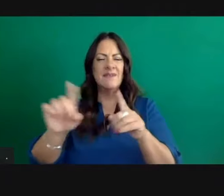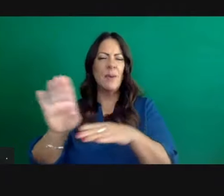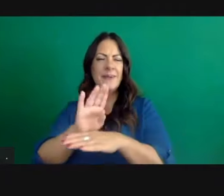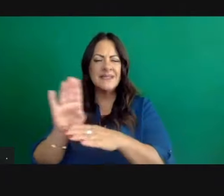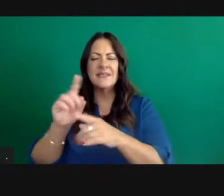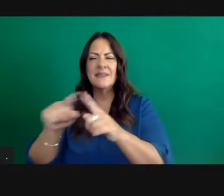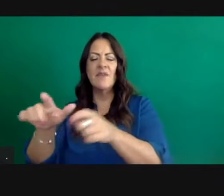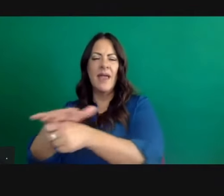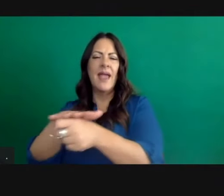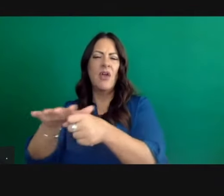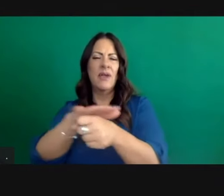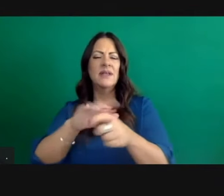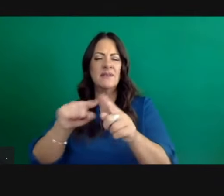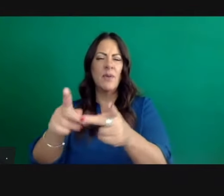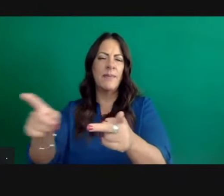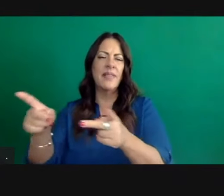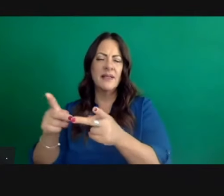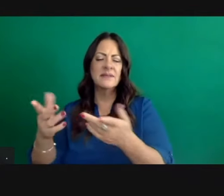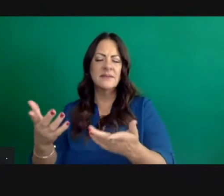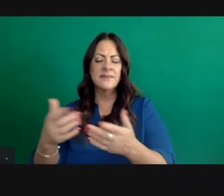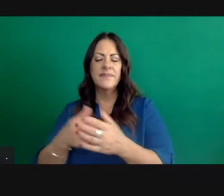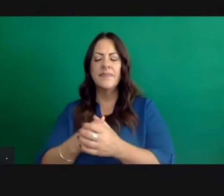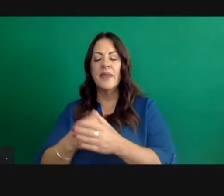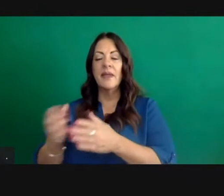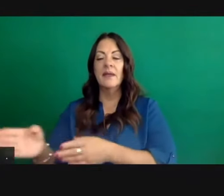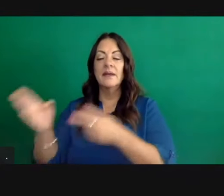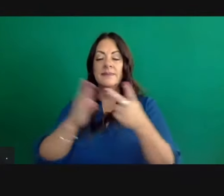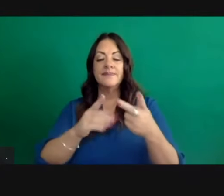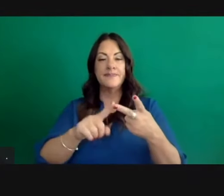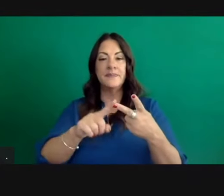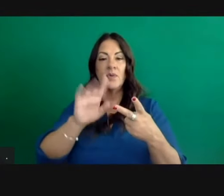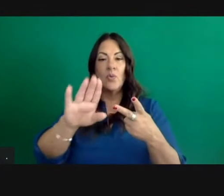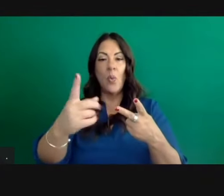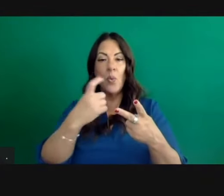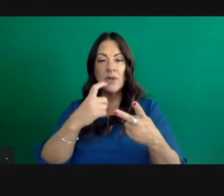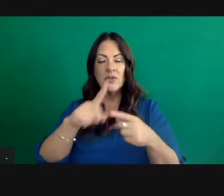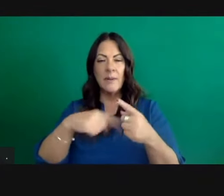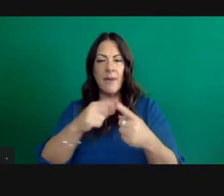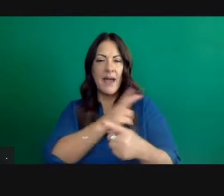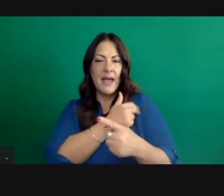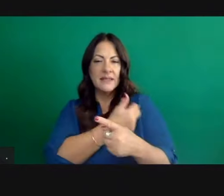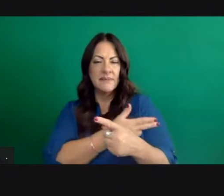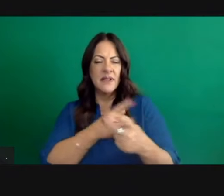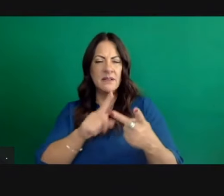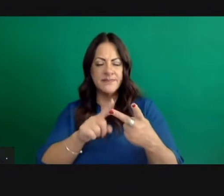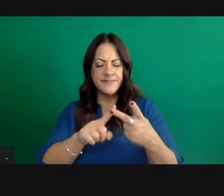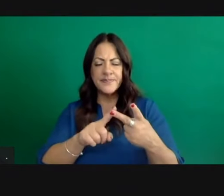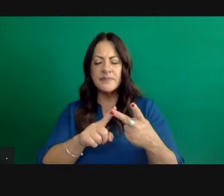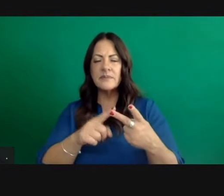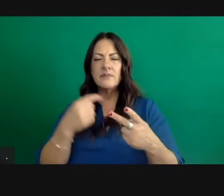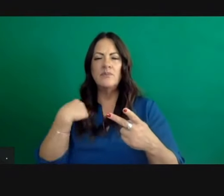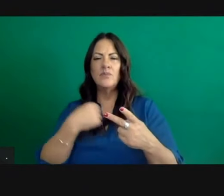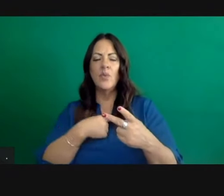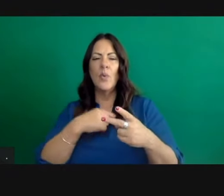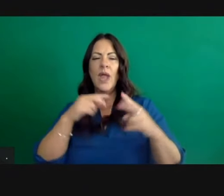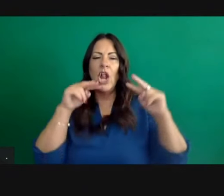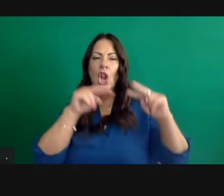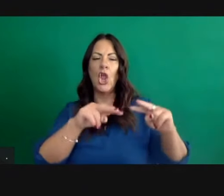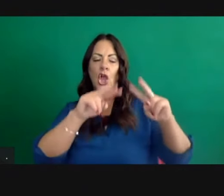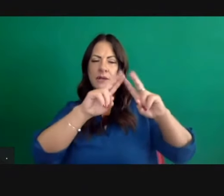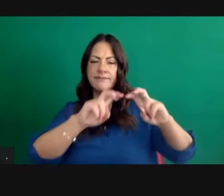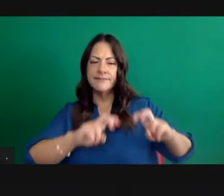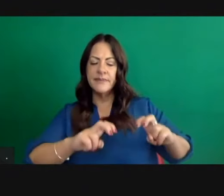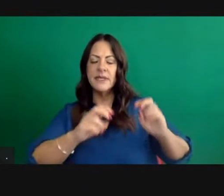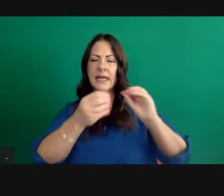and whether the calls to have what I call a hospital metric as part of our tiering